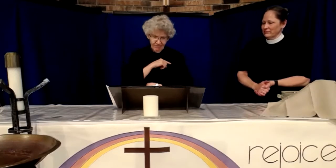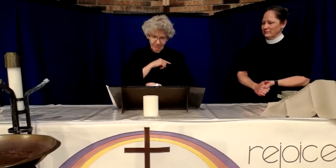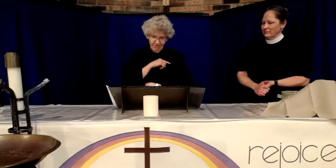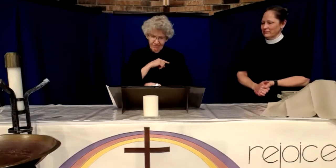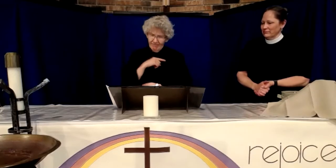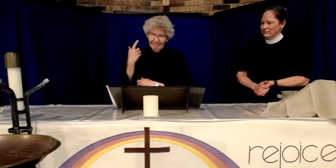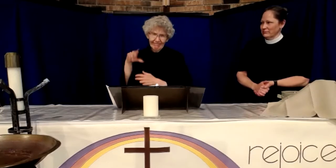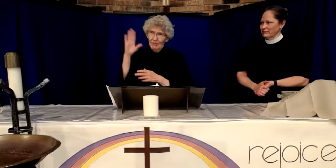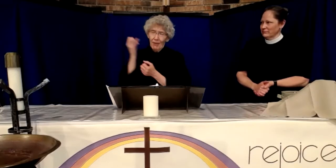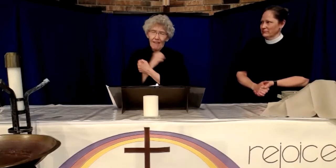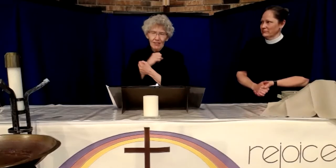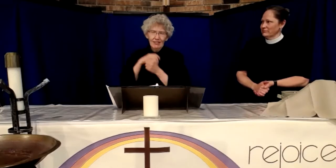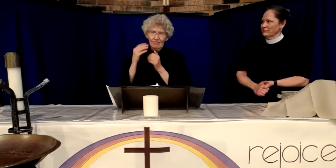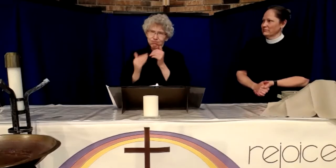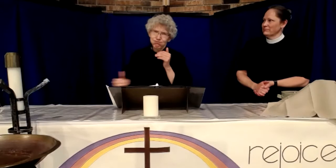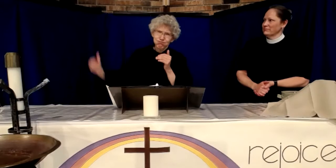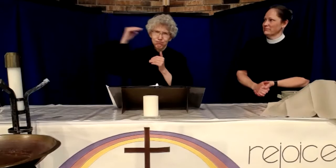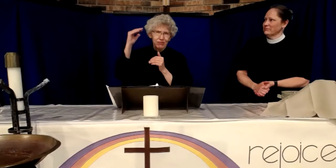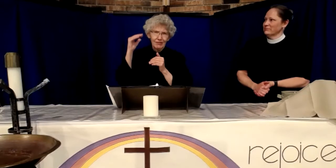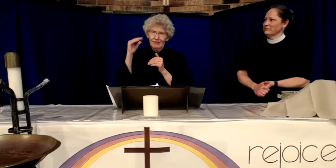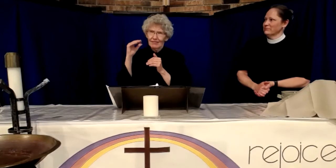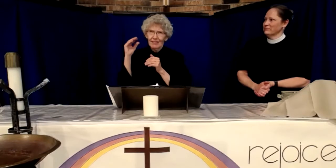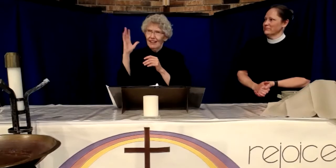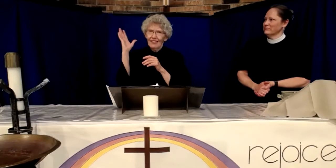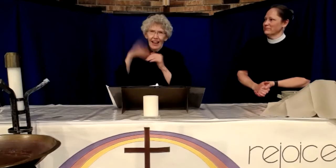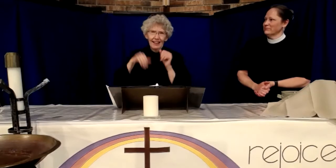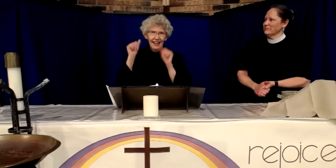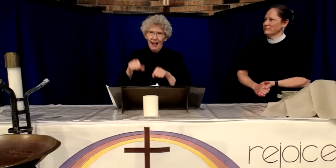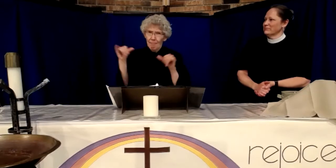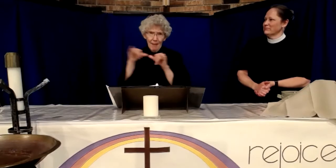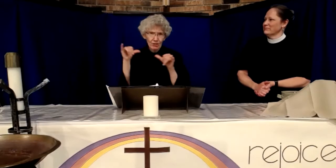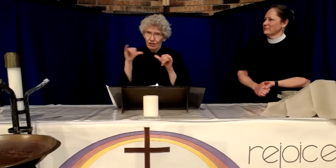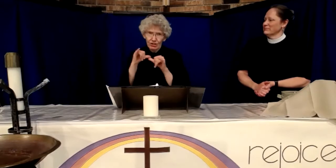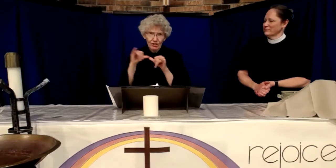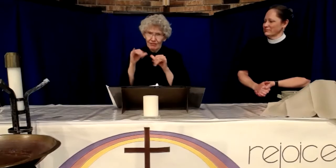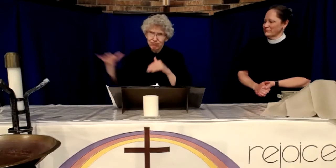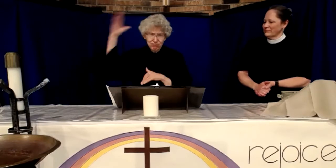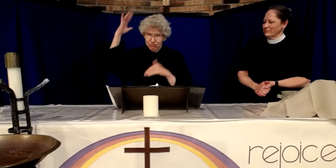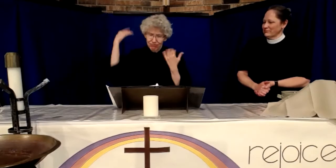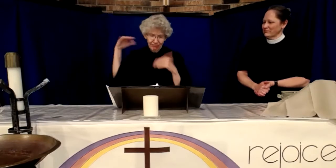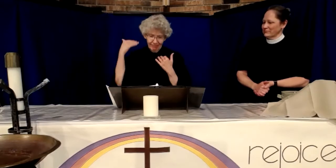And we are loved beyond measure.